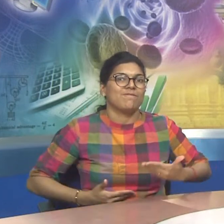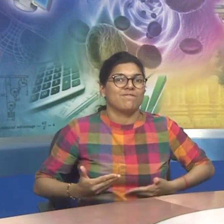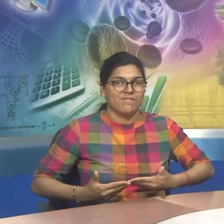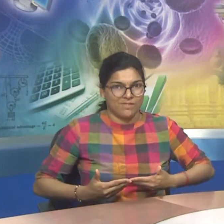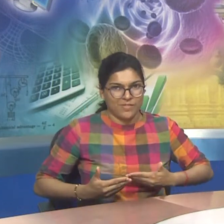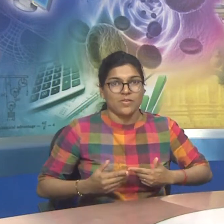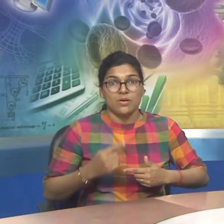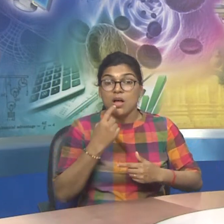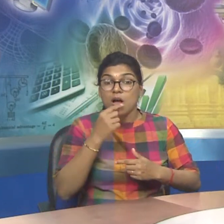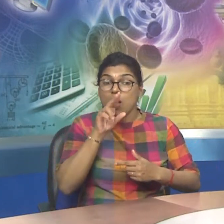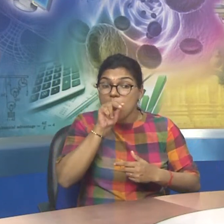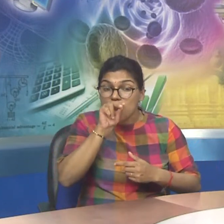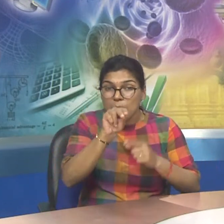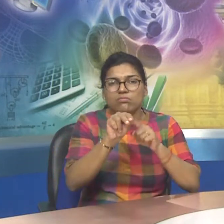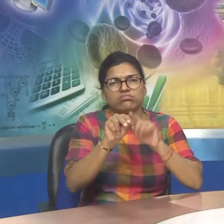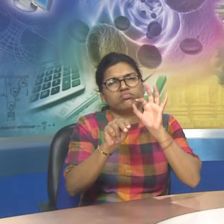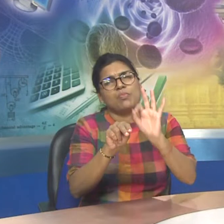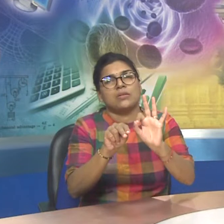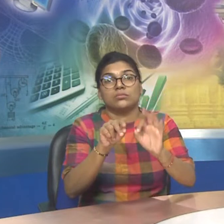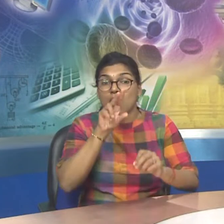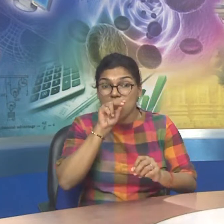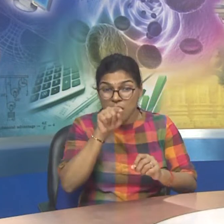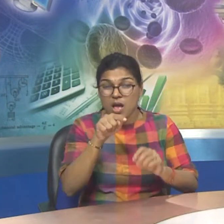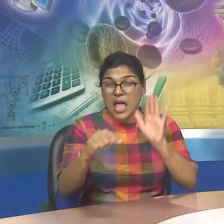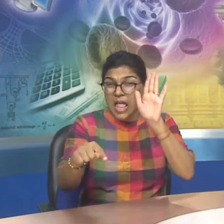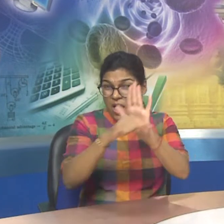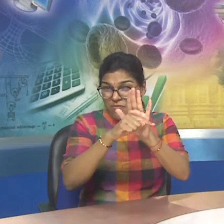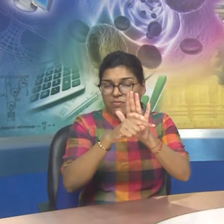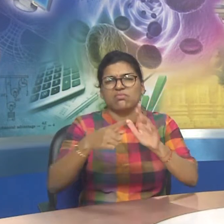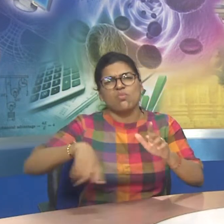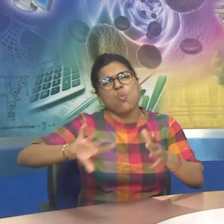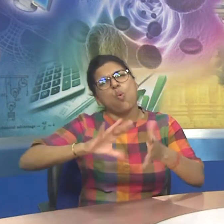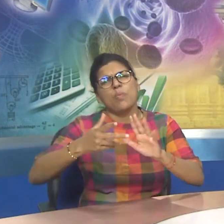You may politely steer the discussion in the right direction.